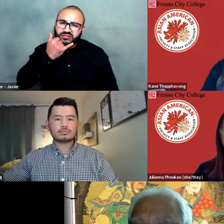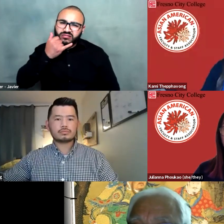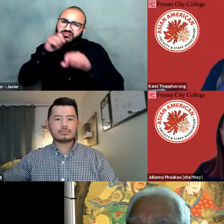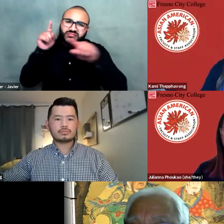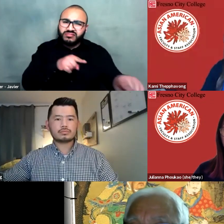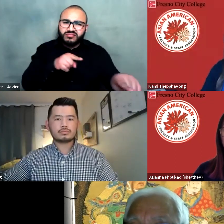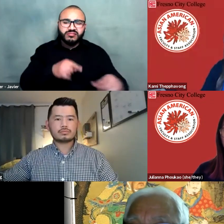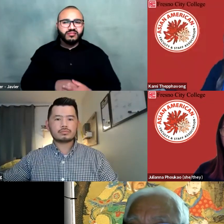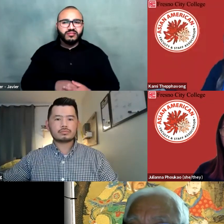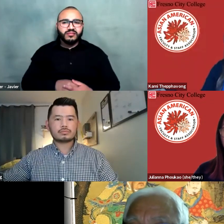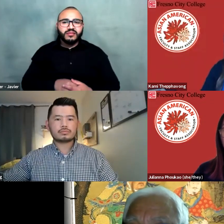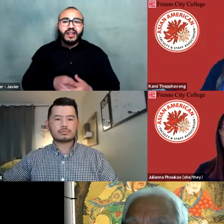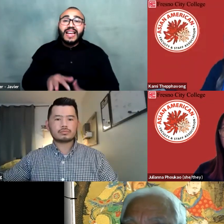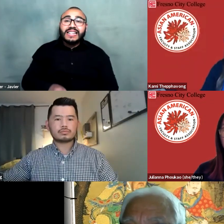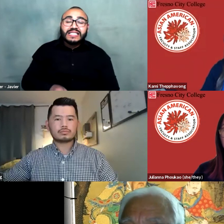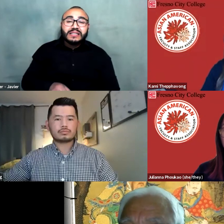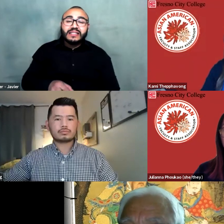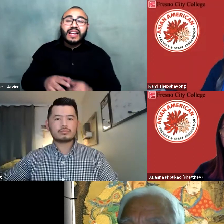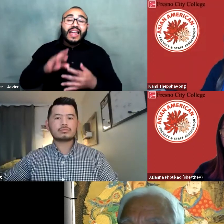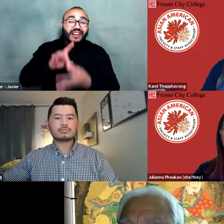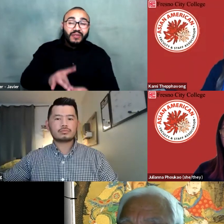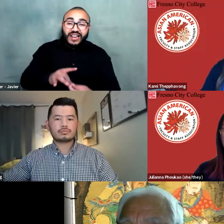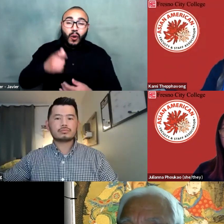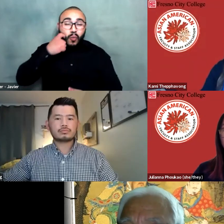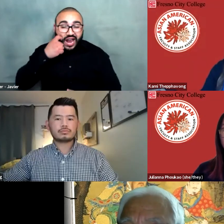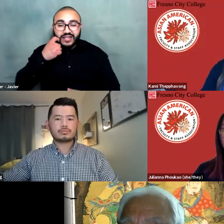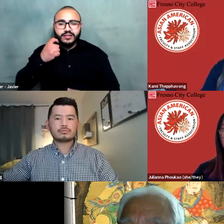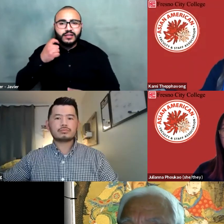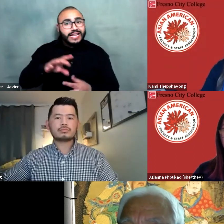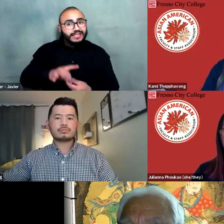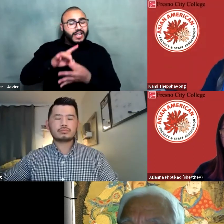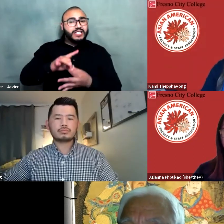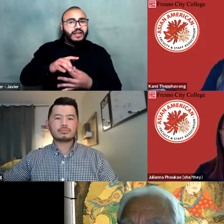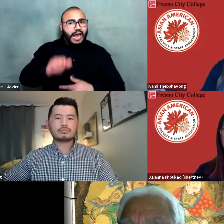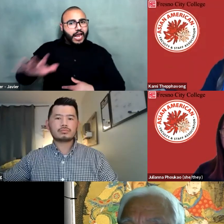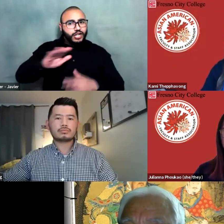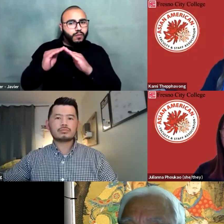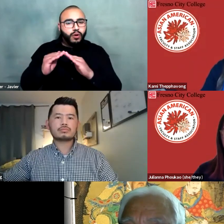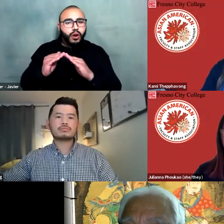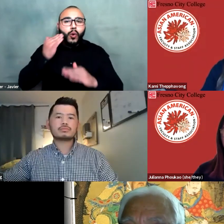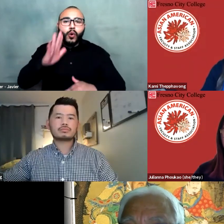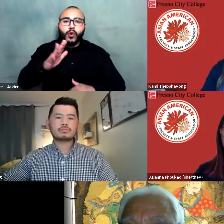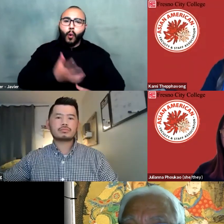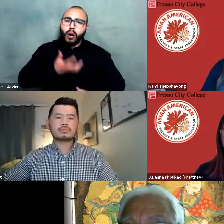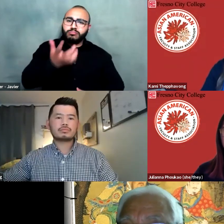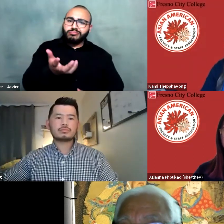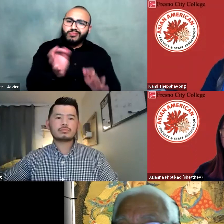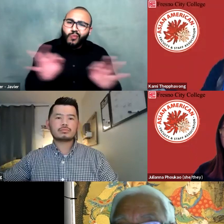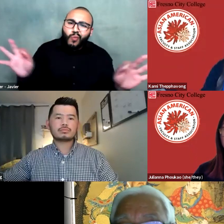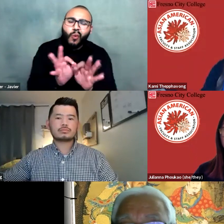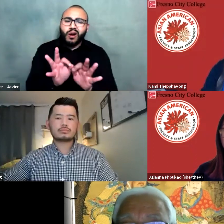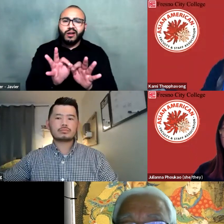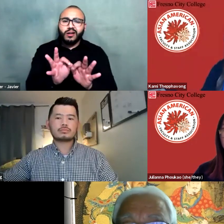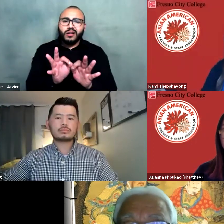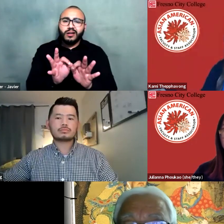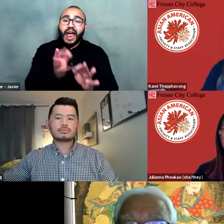Asian community. Please know that your voice matters and that it is important and that we can no longer